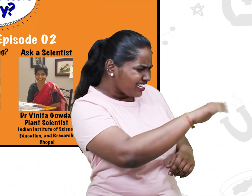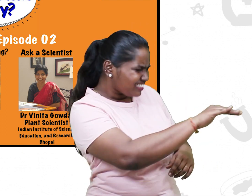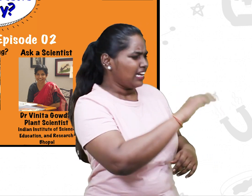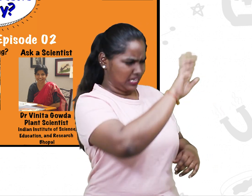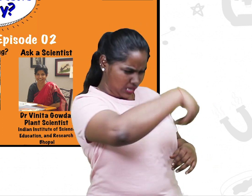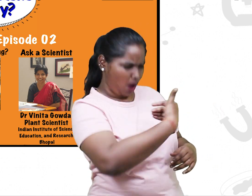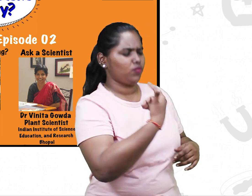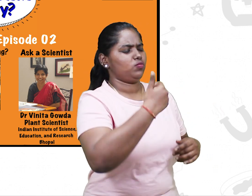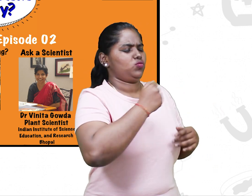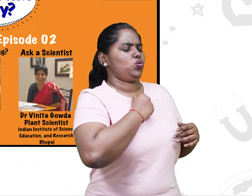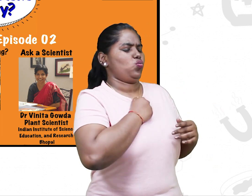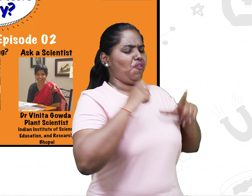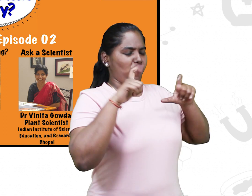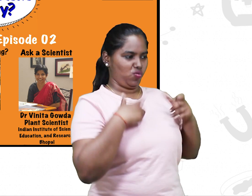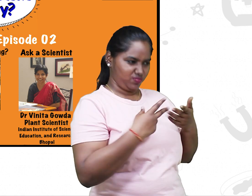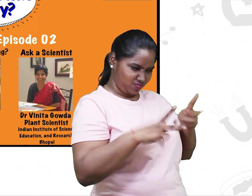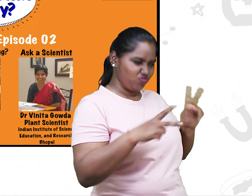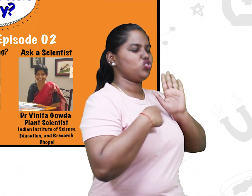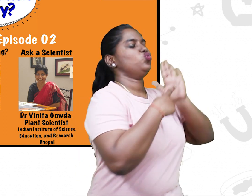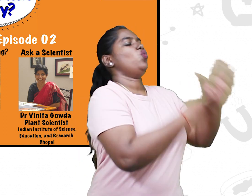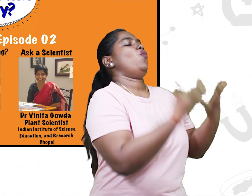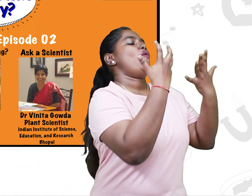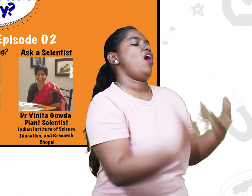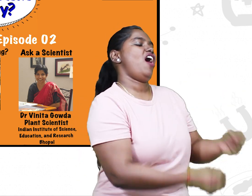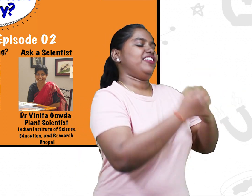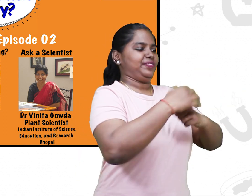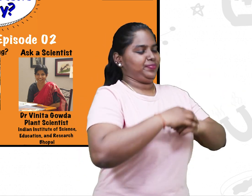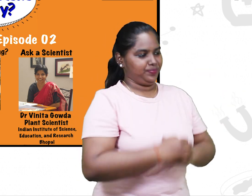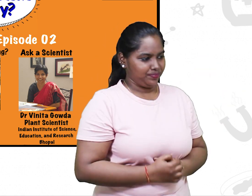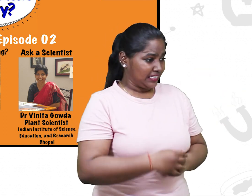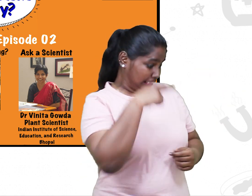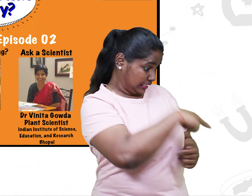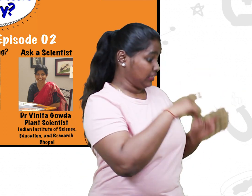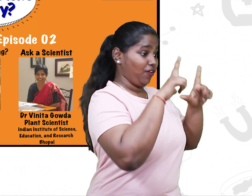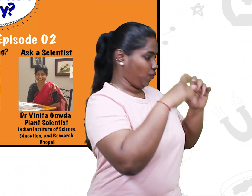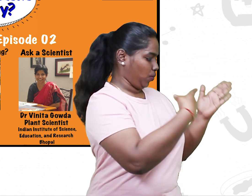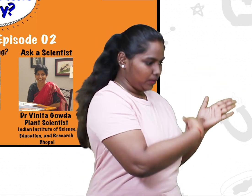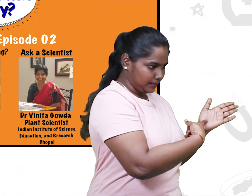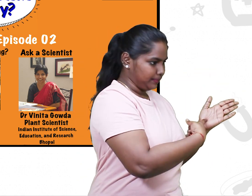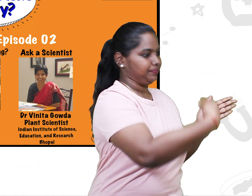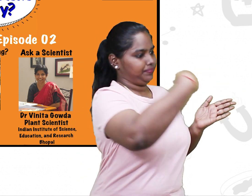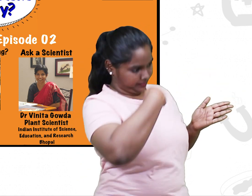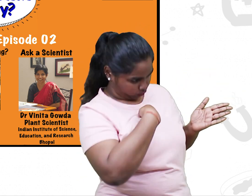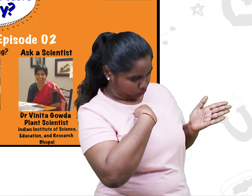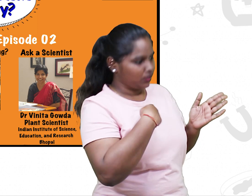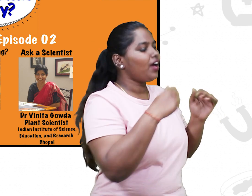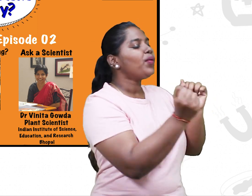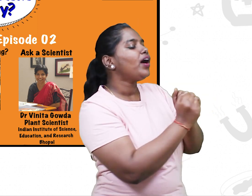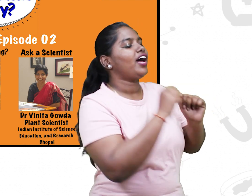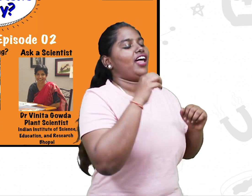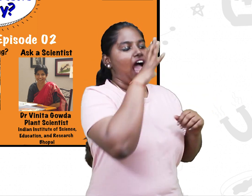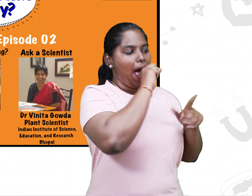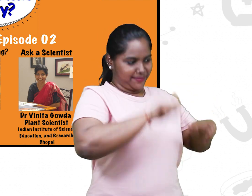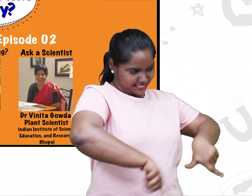Jigyasa, come over here. I really want to show you my photo album. So, this is my picture